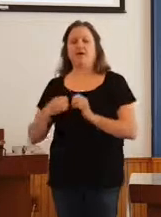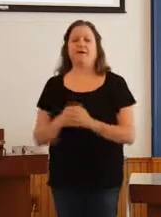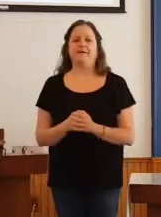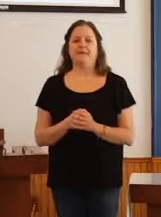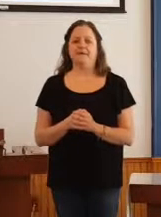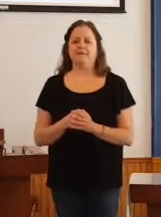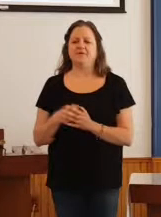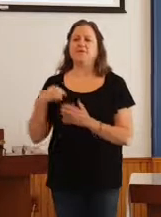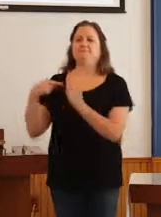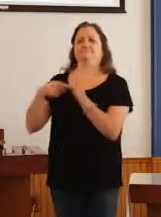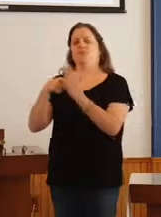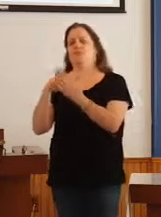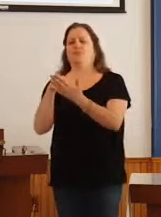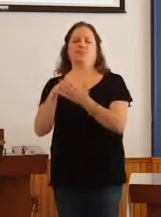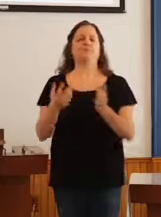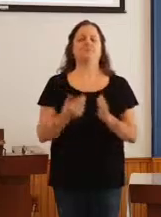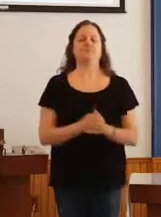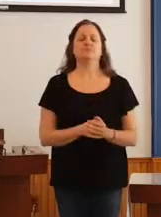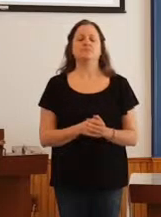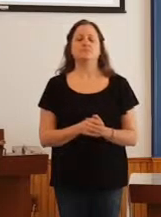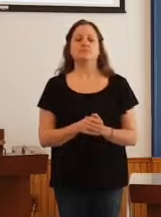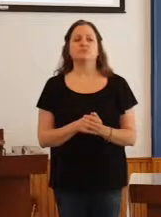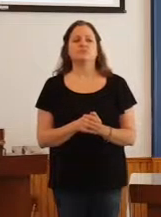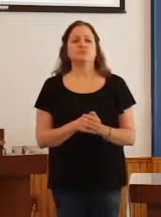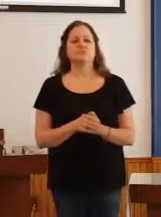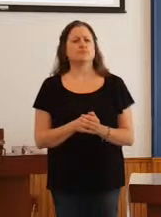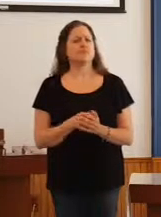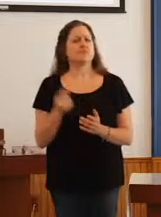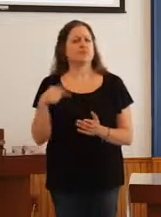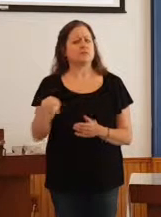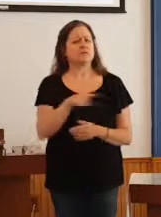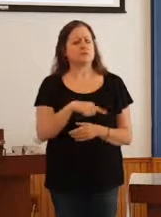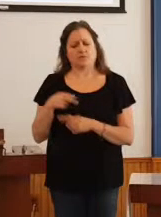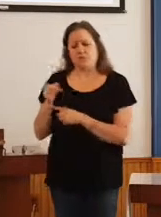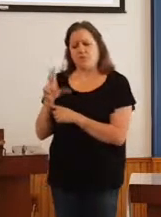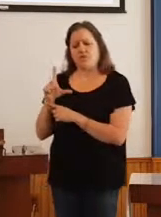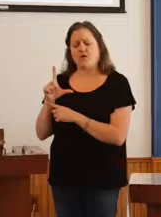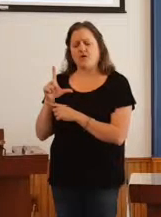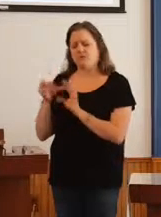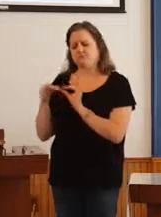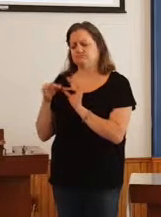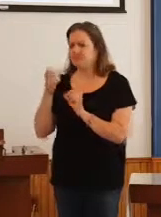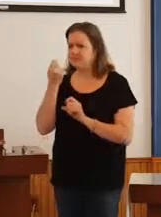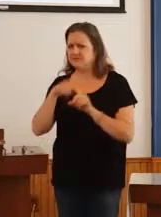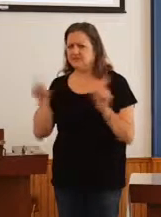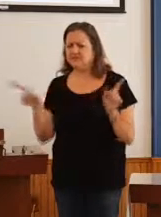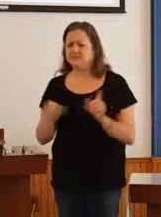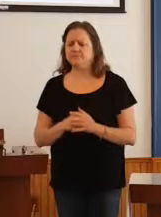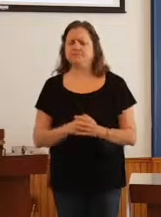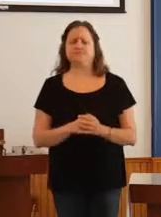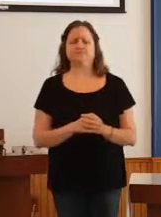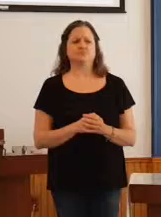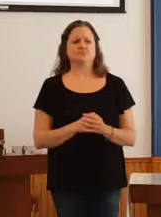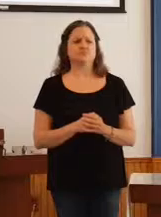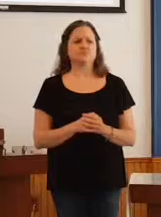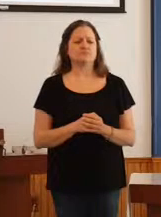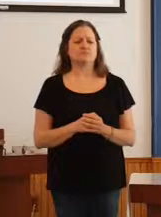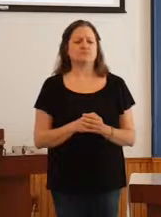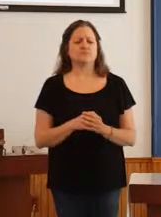our creditors. But that's not the kind of obligation Paul is referring to here. The